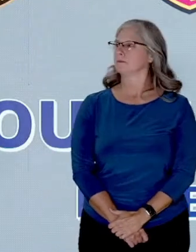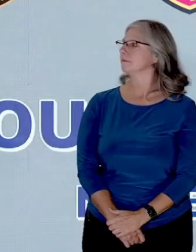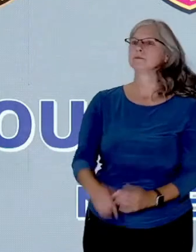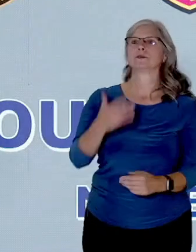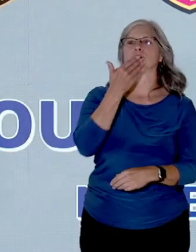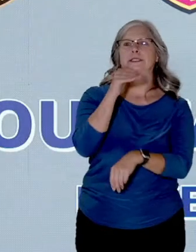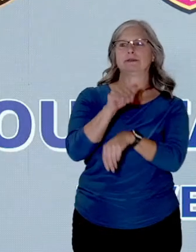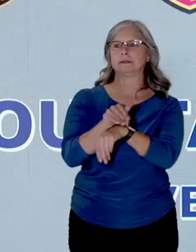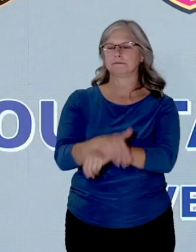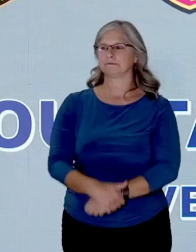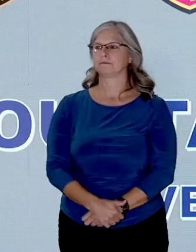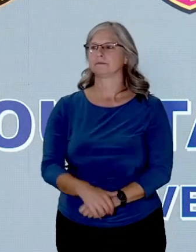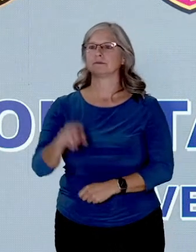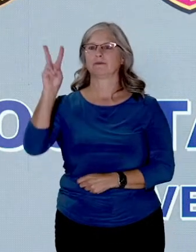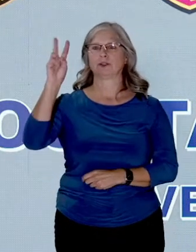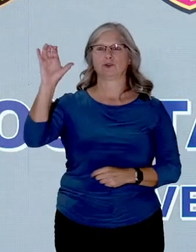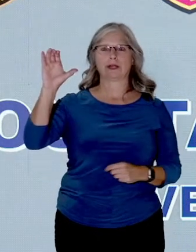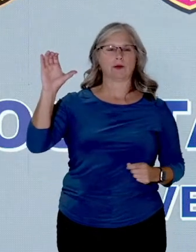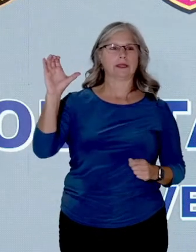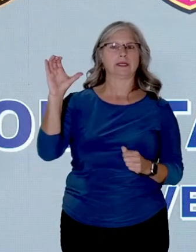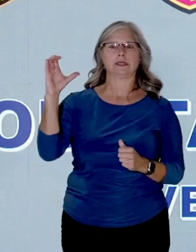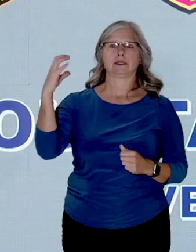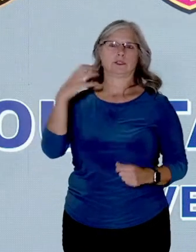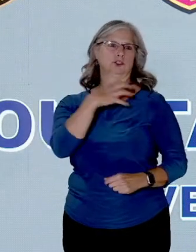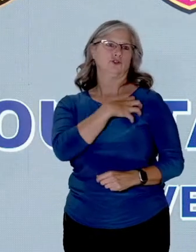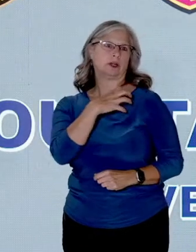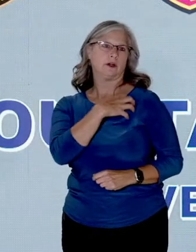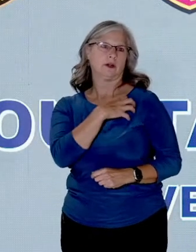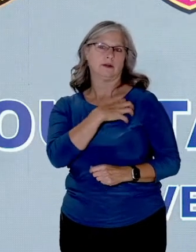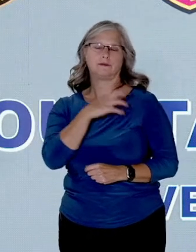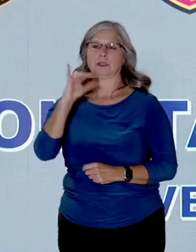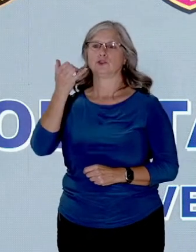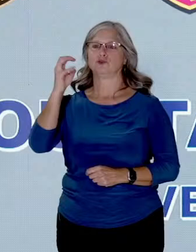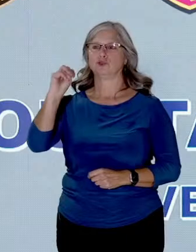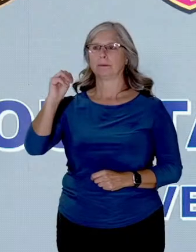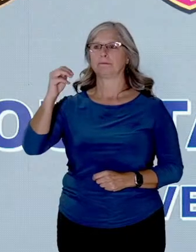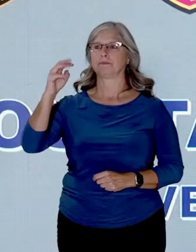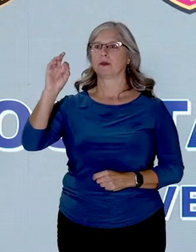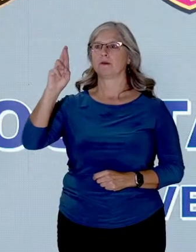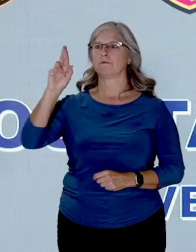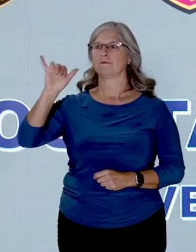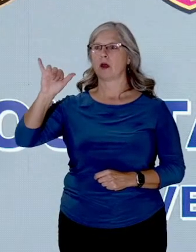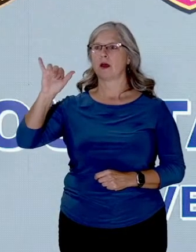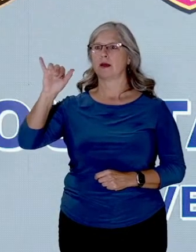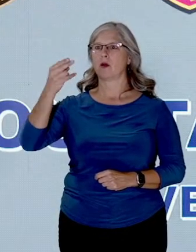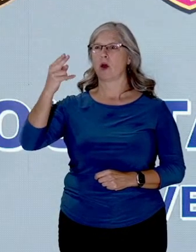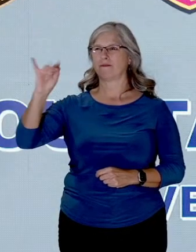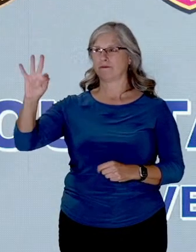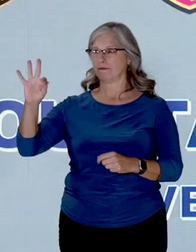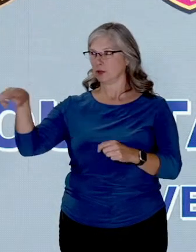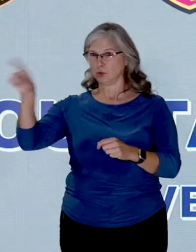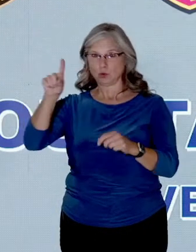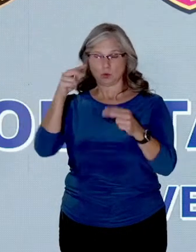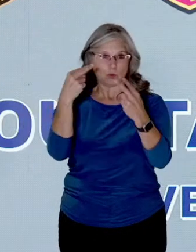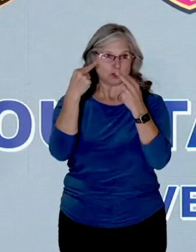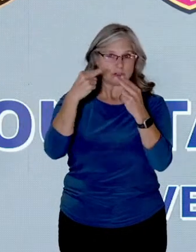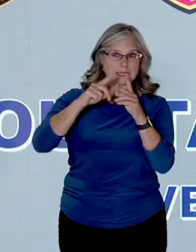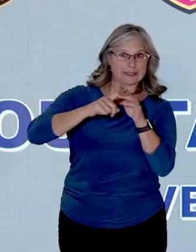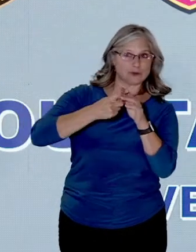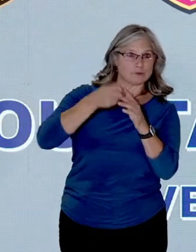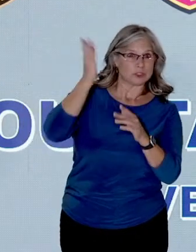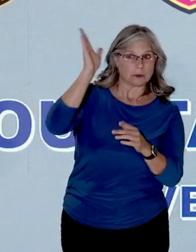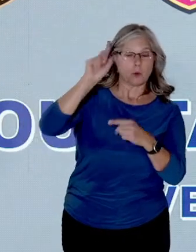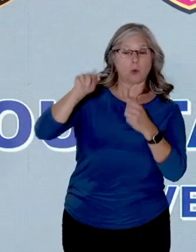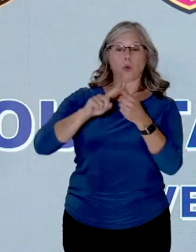Good evening. I'm Ventura County Sheriff Jim Freihoff. I just want to clarify for the community that was watching the initial presentation, when